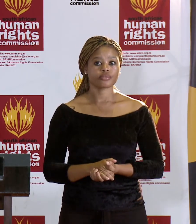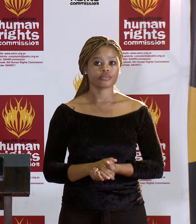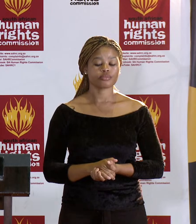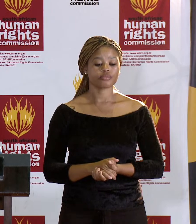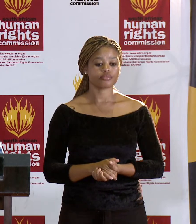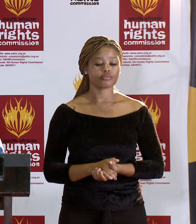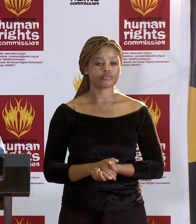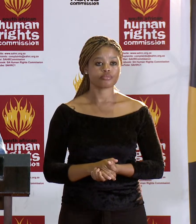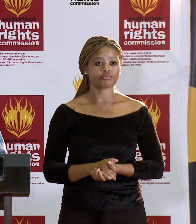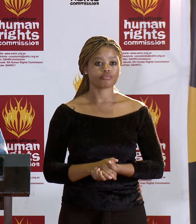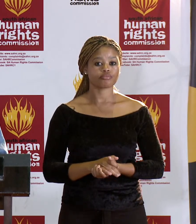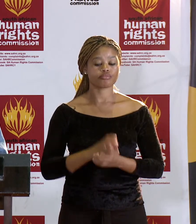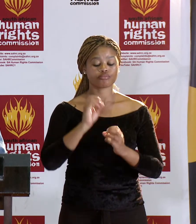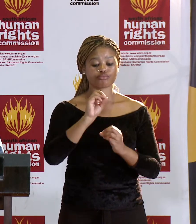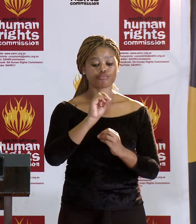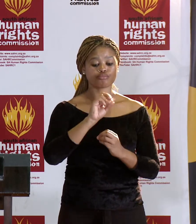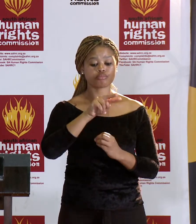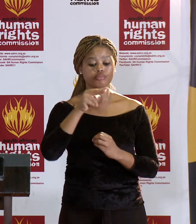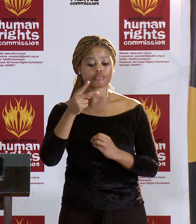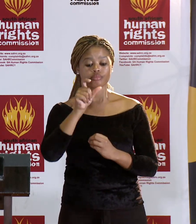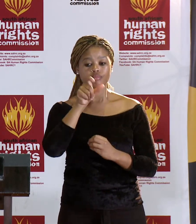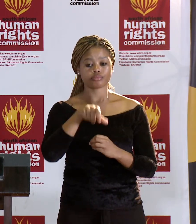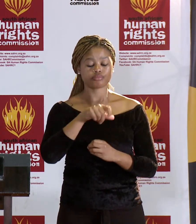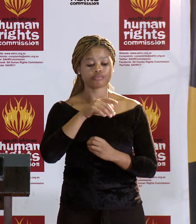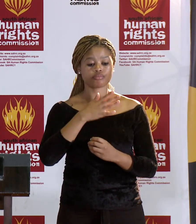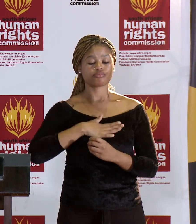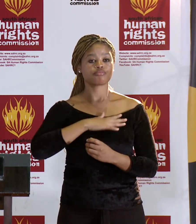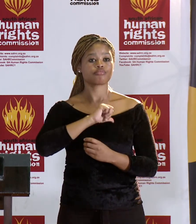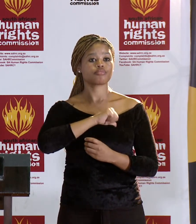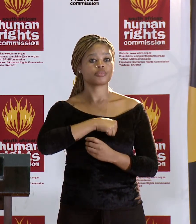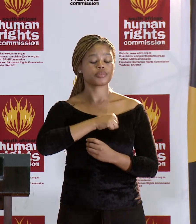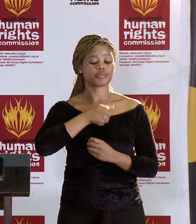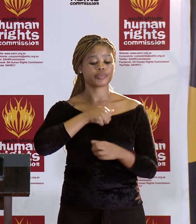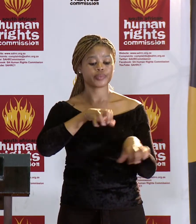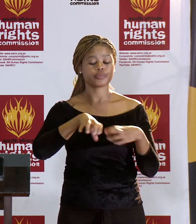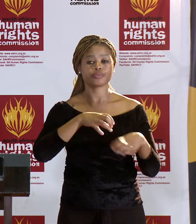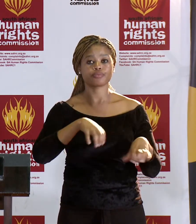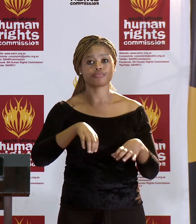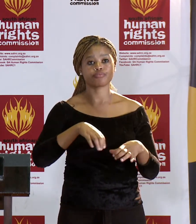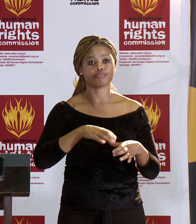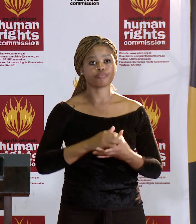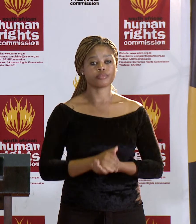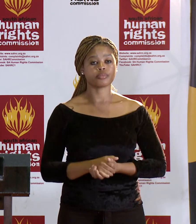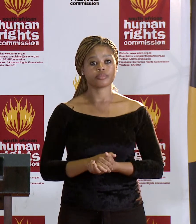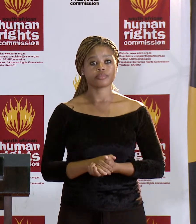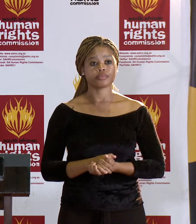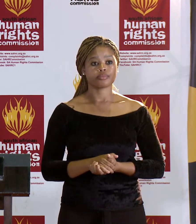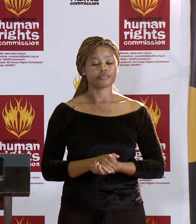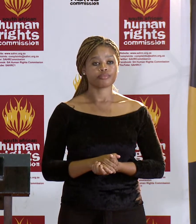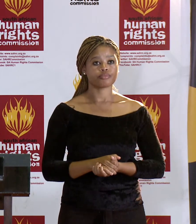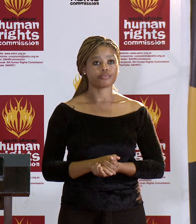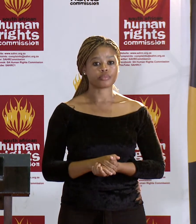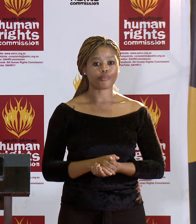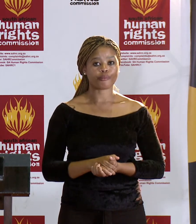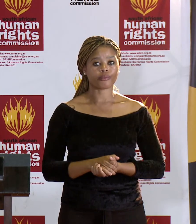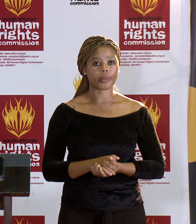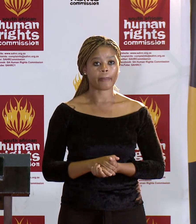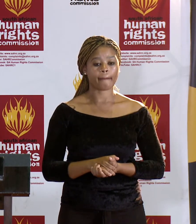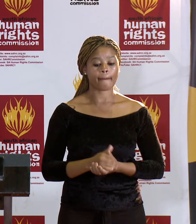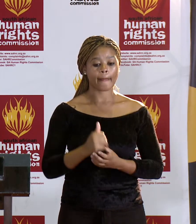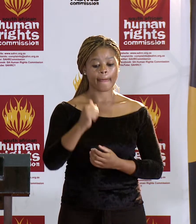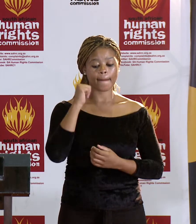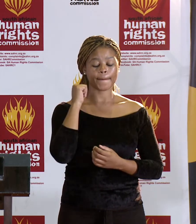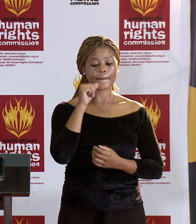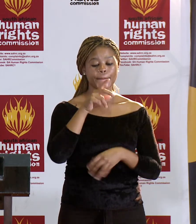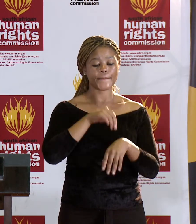Is somebody going to be hurt by my actions? Yesterday,